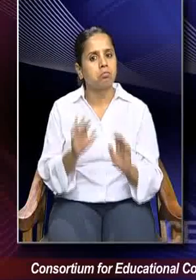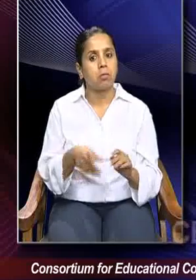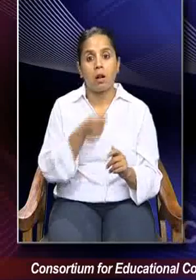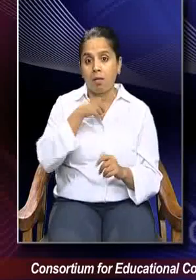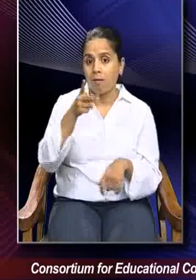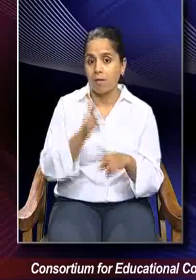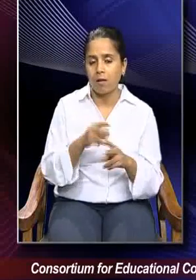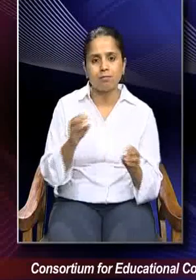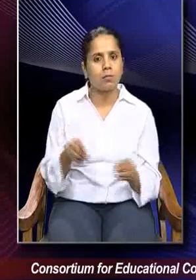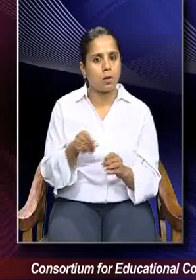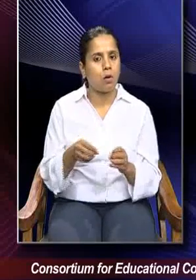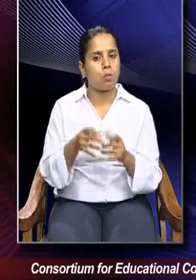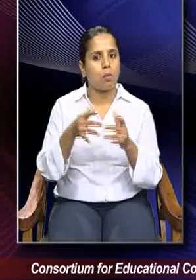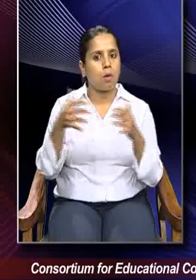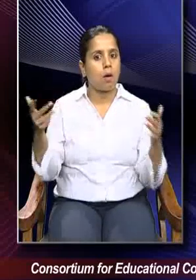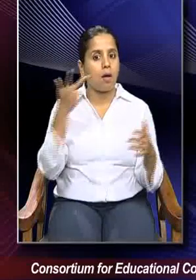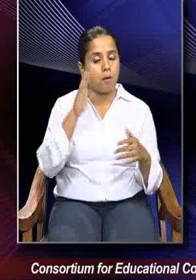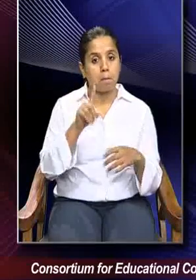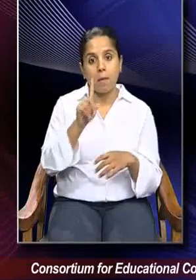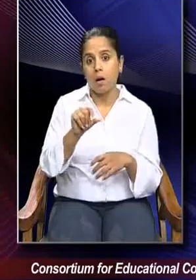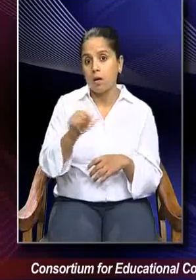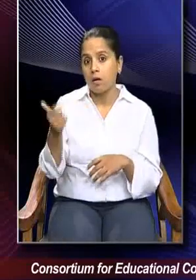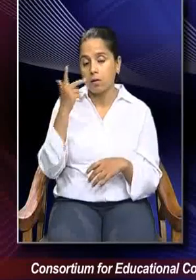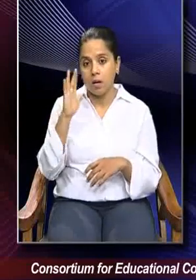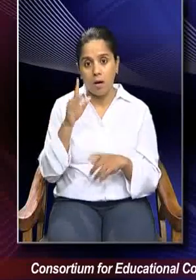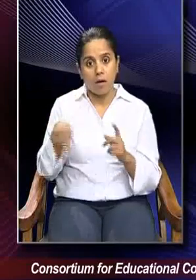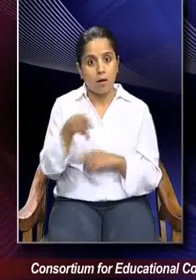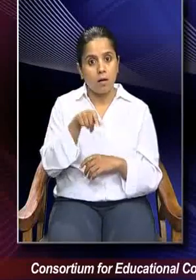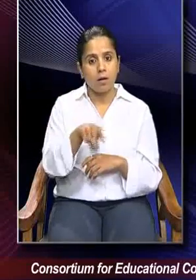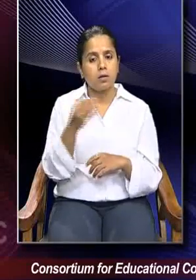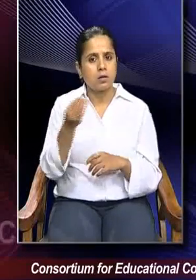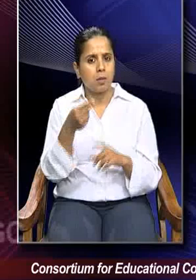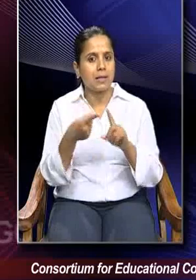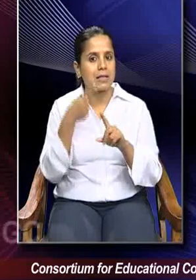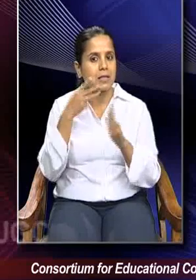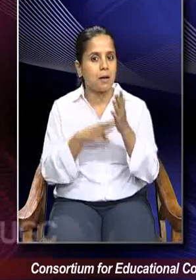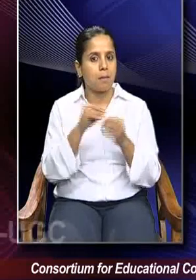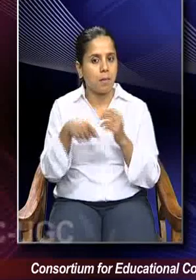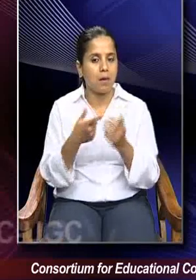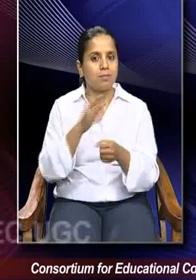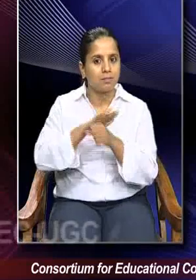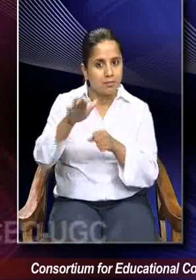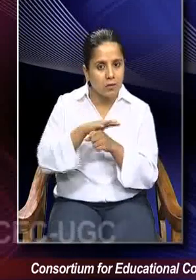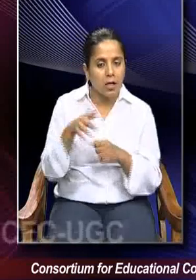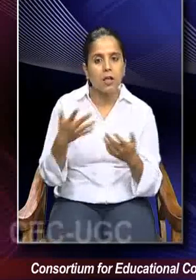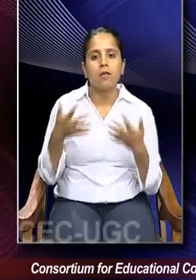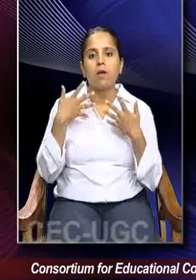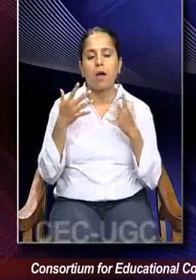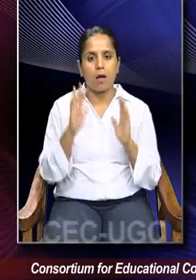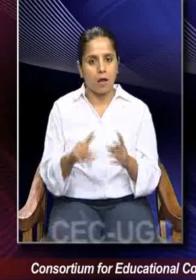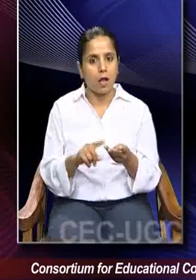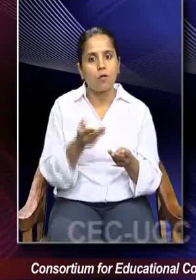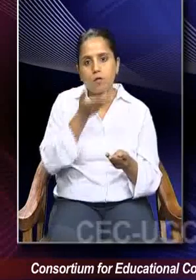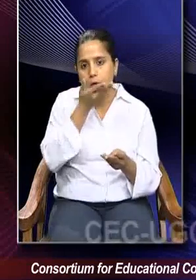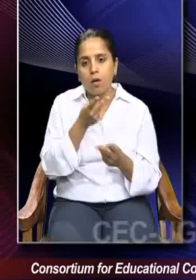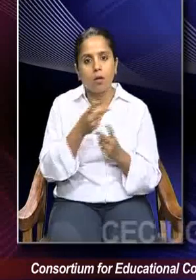growing, while on the other hand, the constantly growing timber and free air, water,